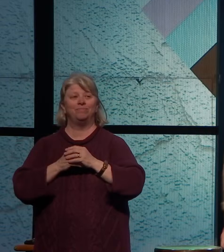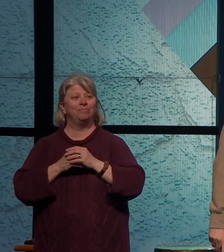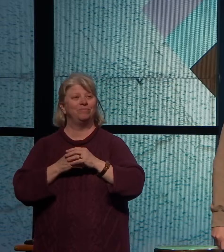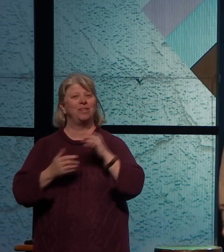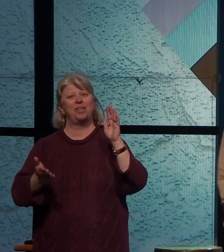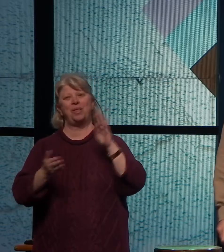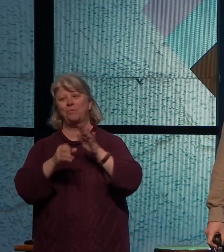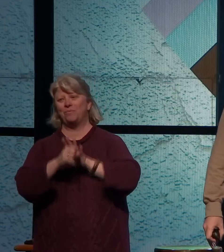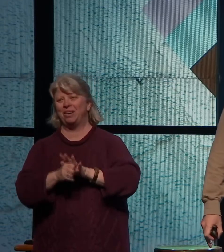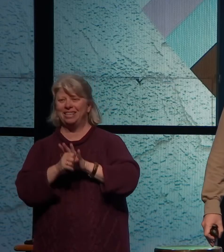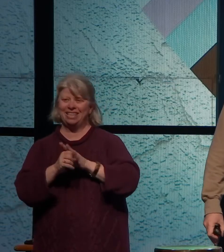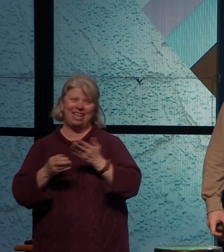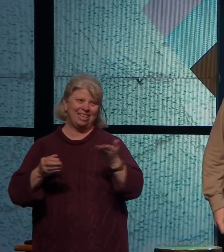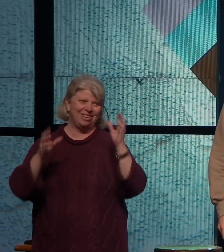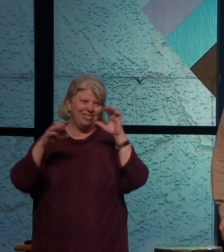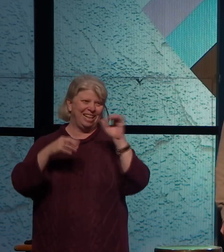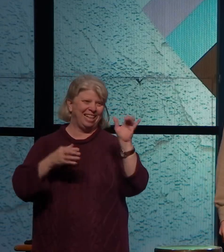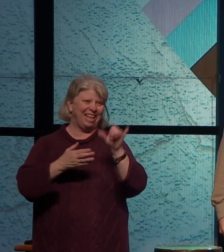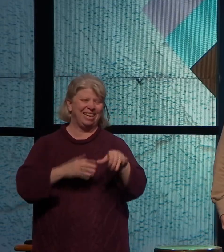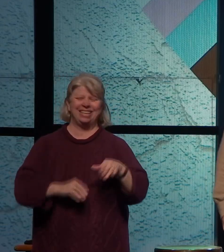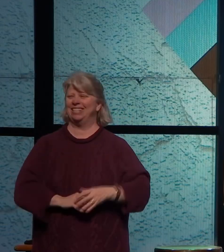environment around things that are weird like that.